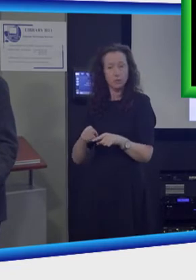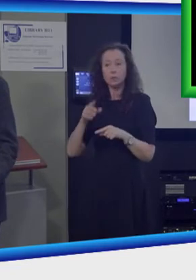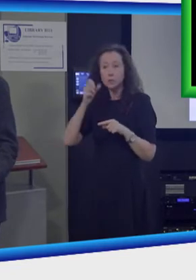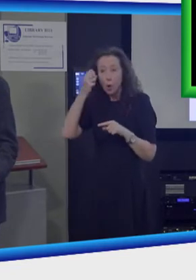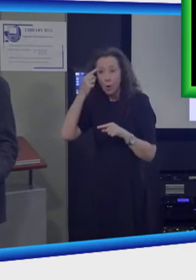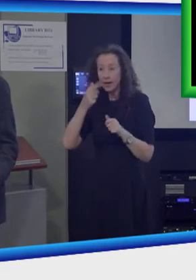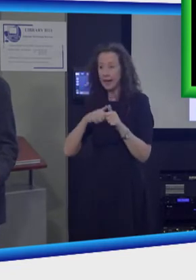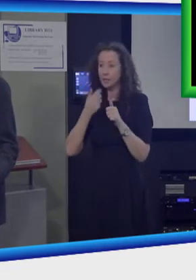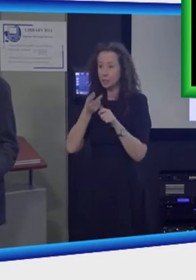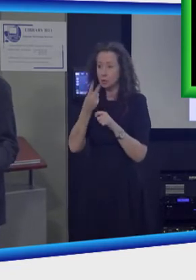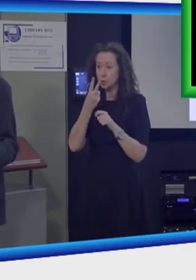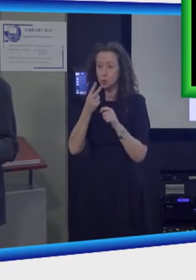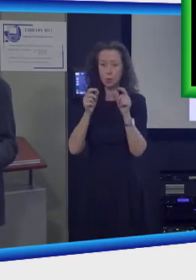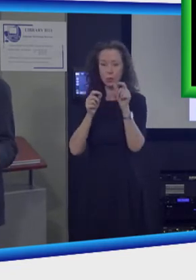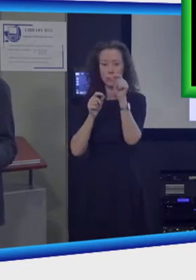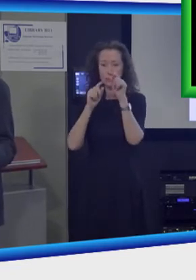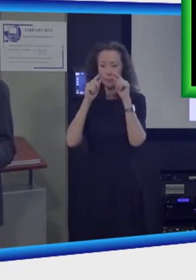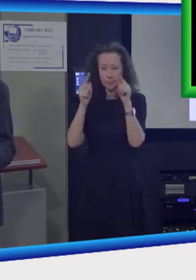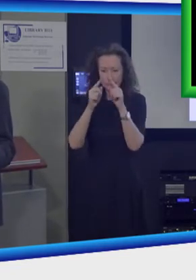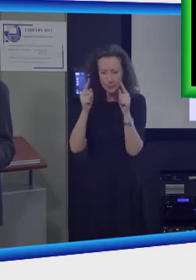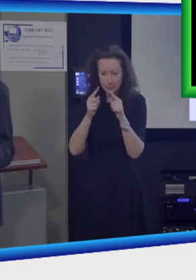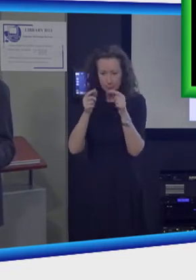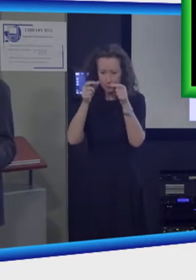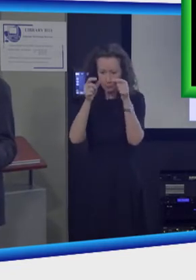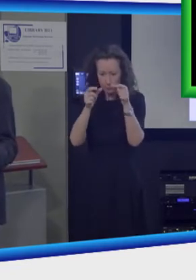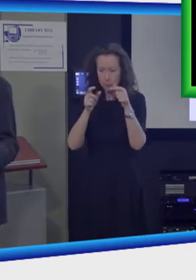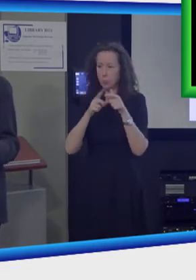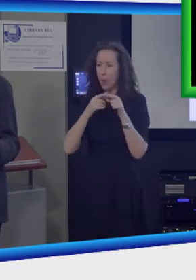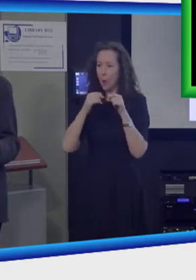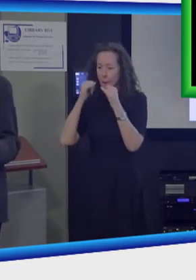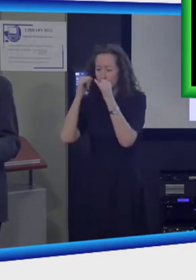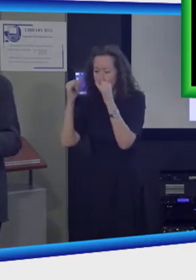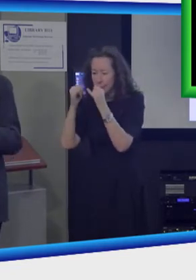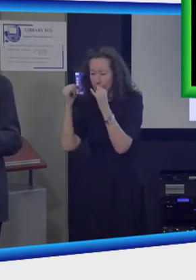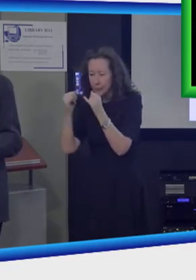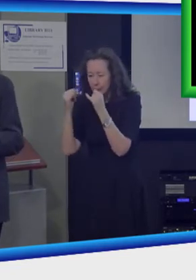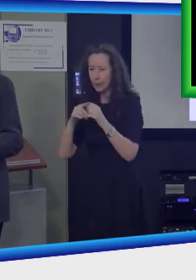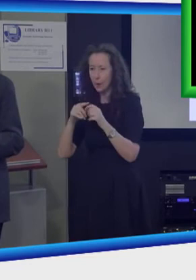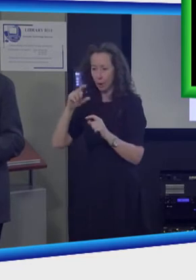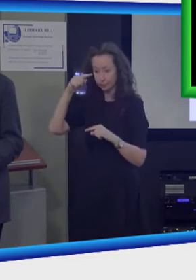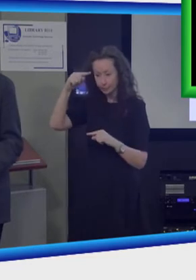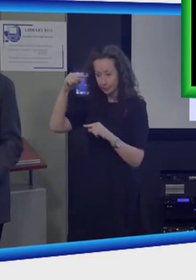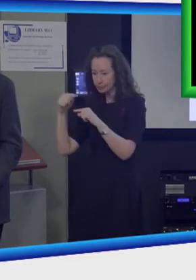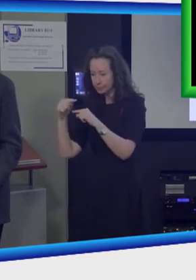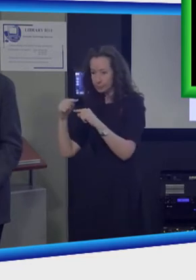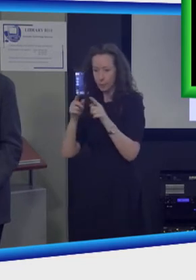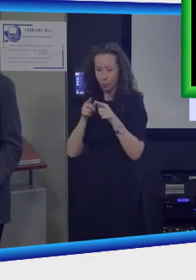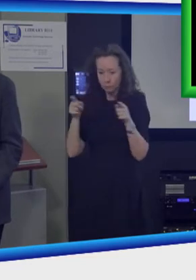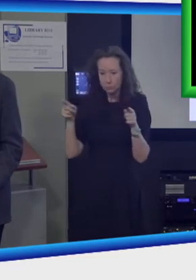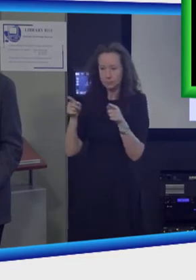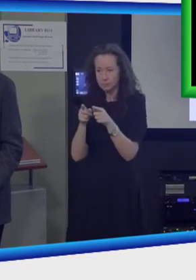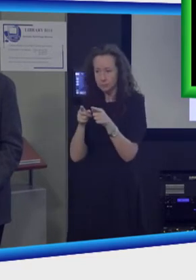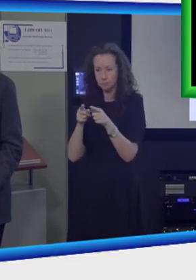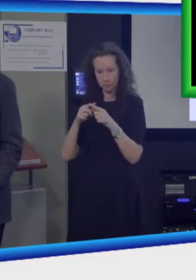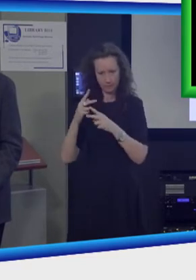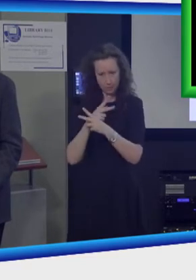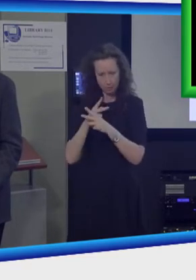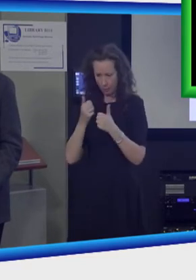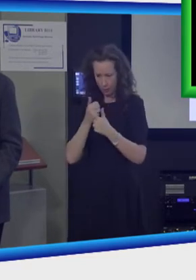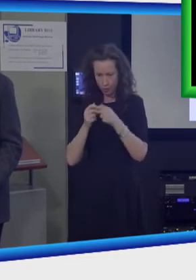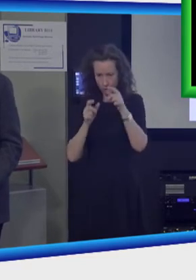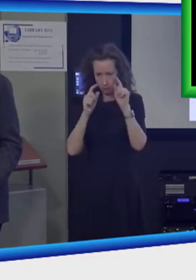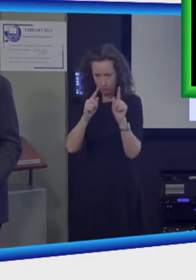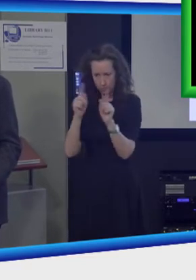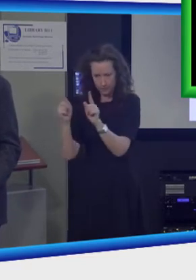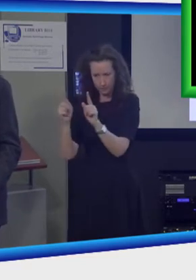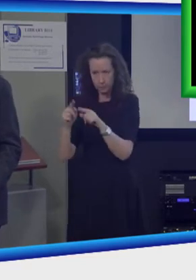their length, in their width, in the thickness of the wire in the spring, and in the size of the weight that you hang on the spring. If we